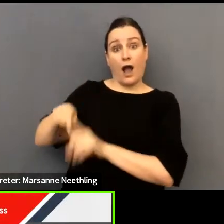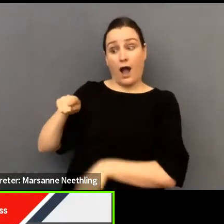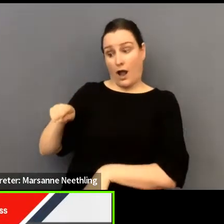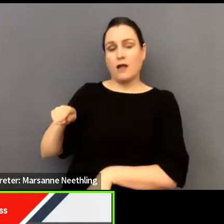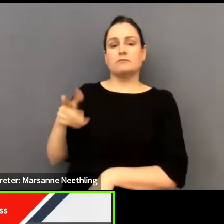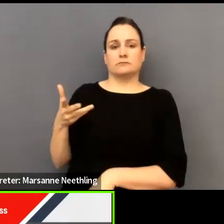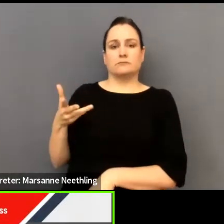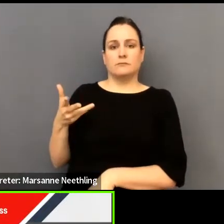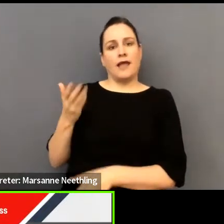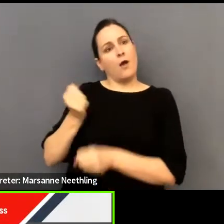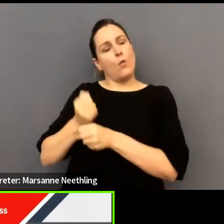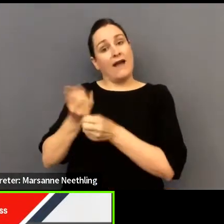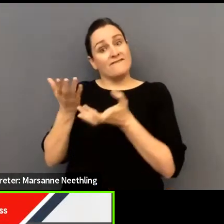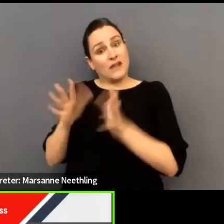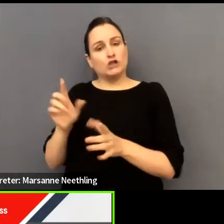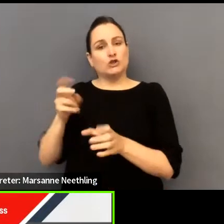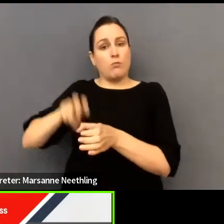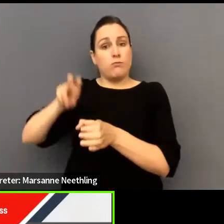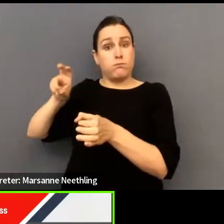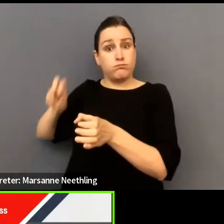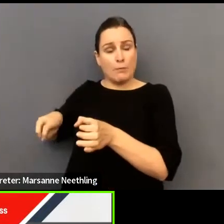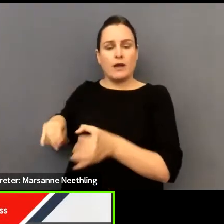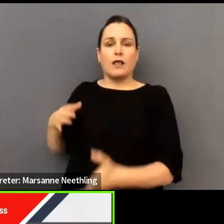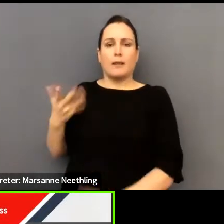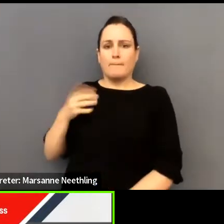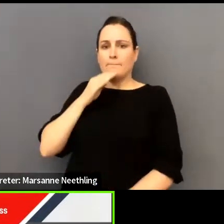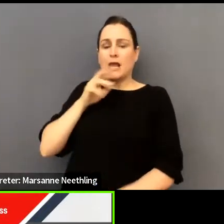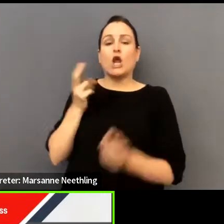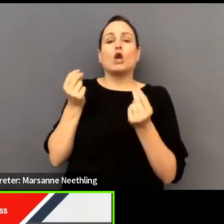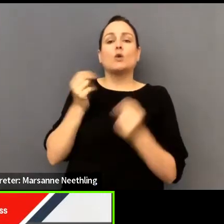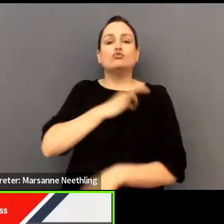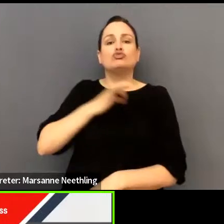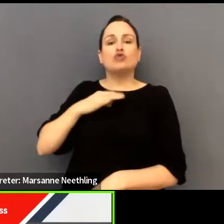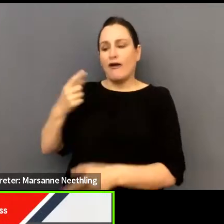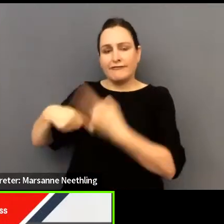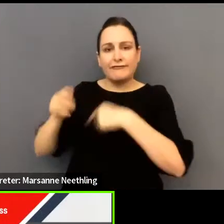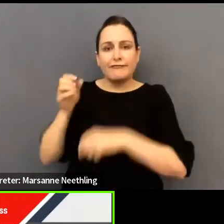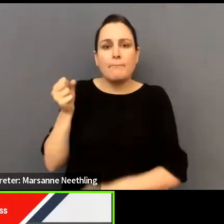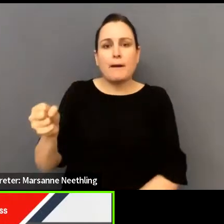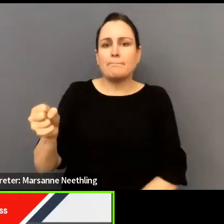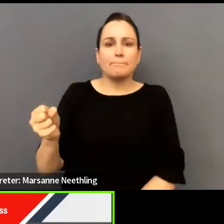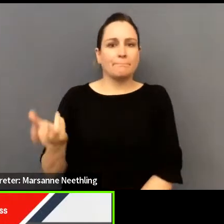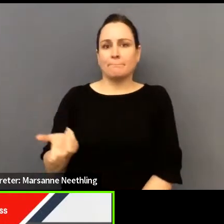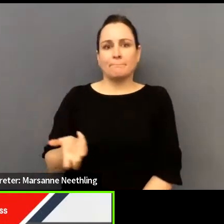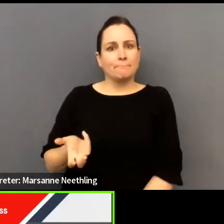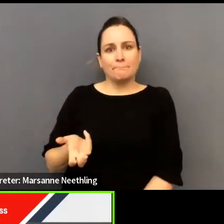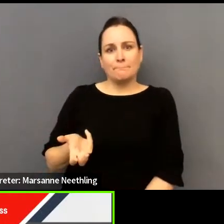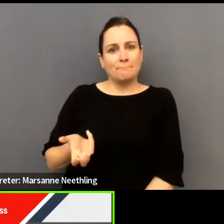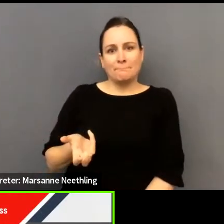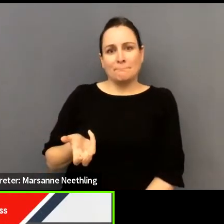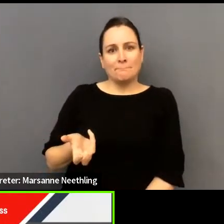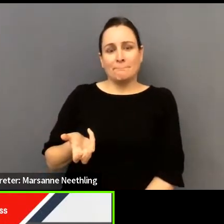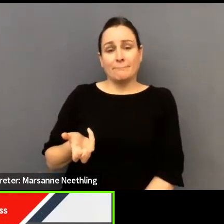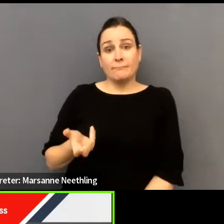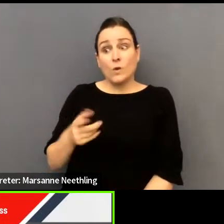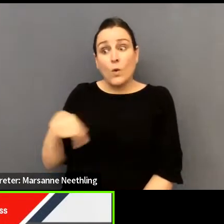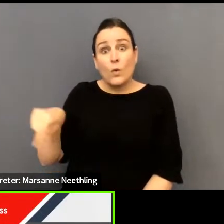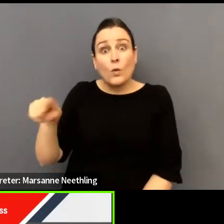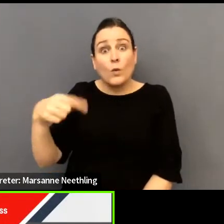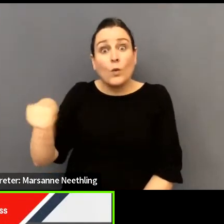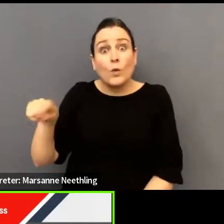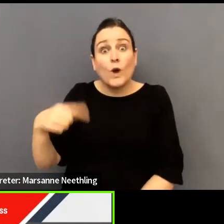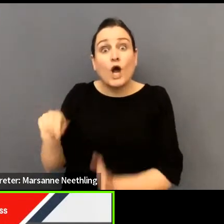filled. So it's almost like funding is also kept from these schools that are supposed to provide us